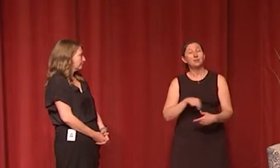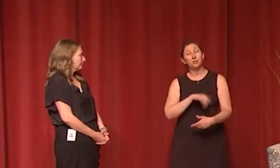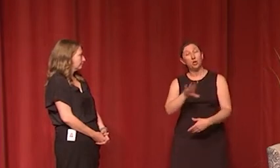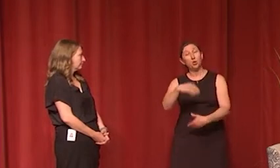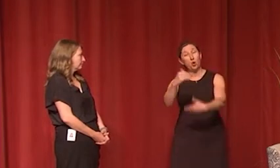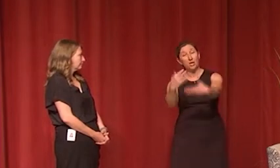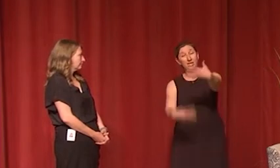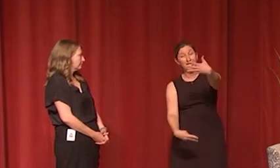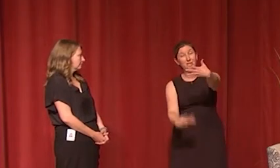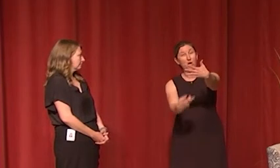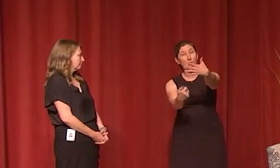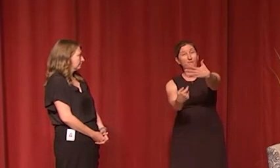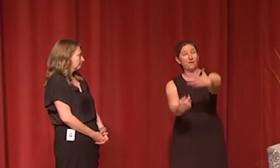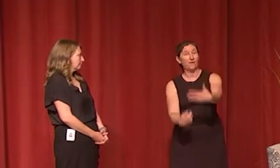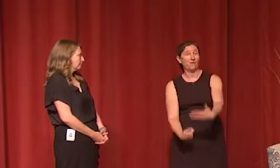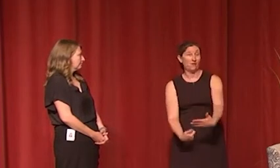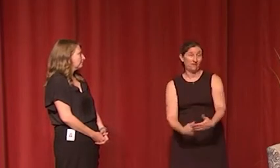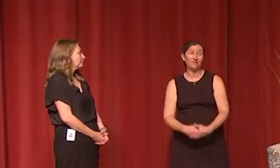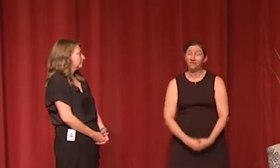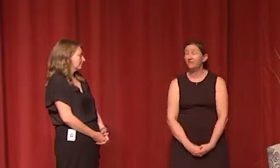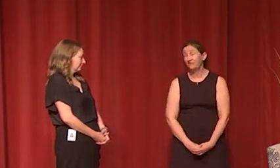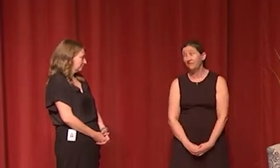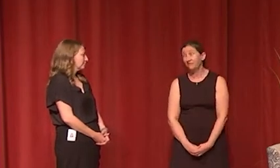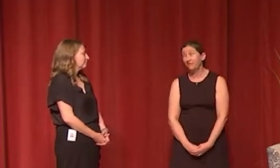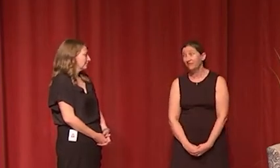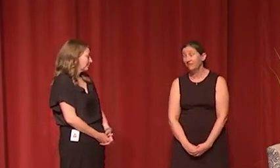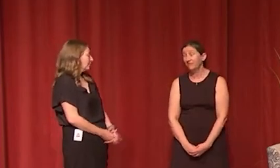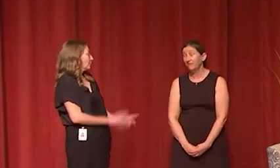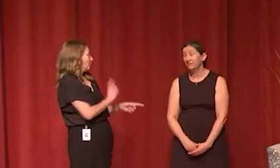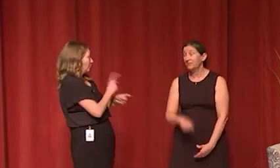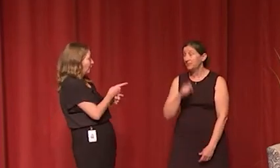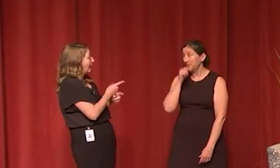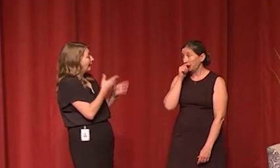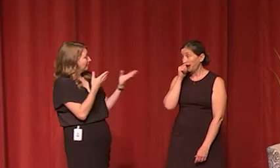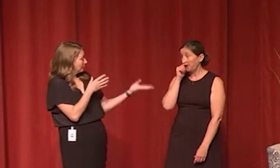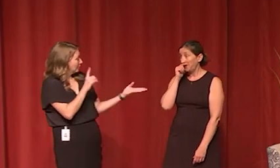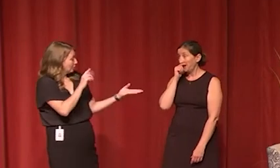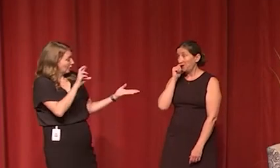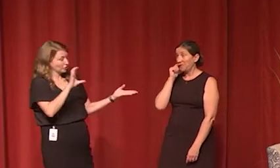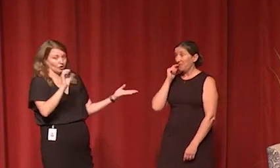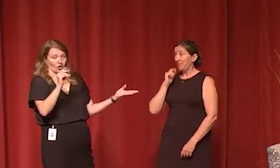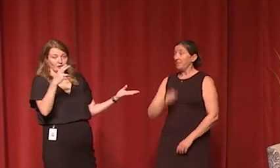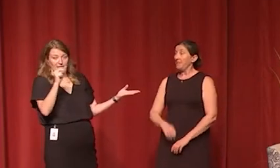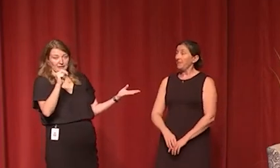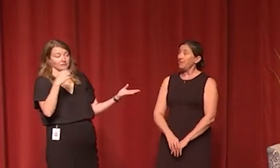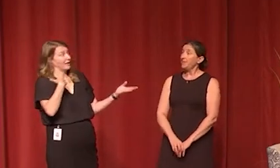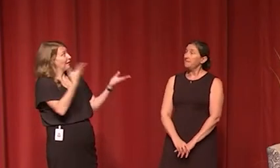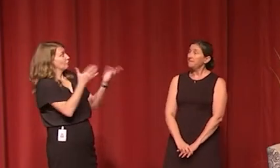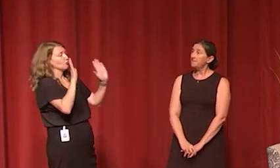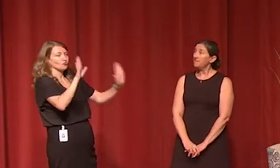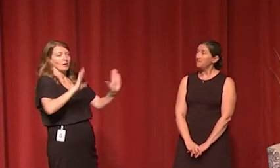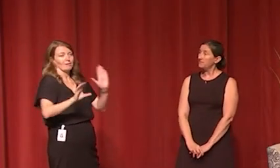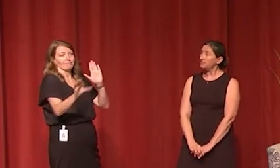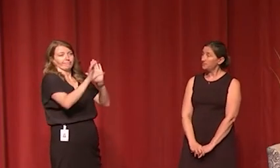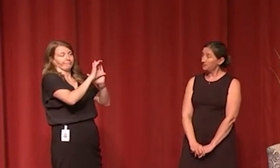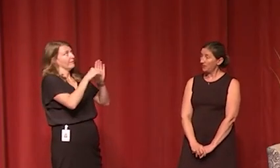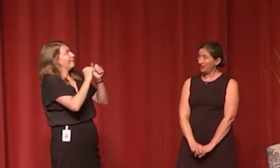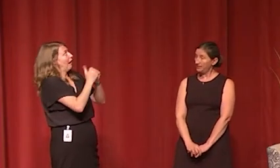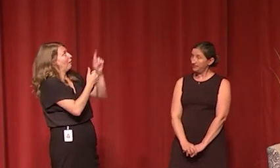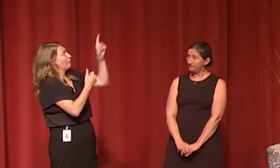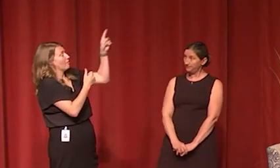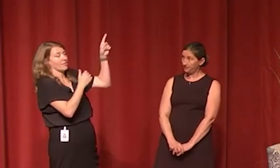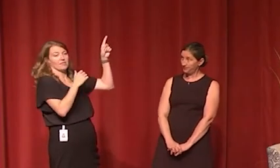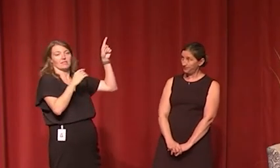great graphic showing how the first generation of medications like donepezil help with neurotransmitters. So